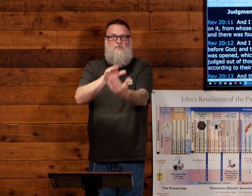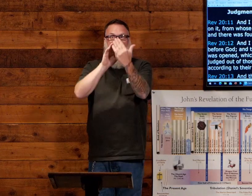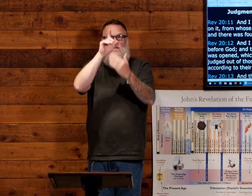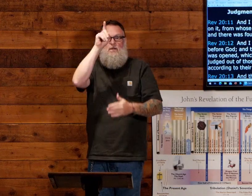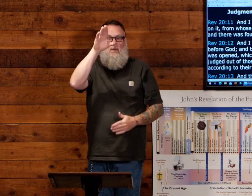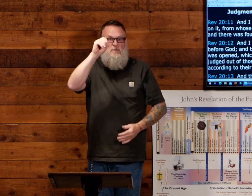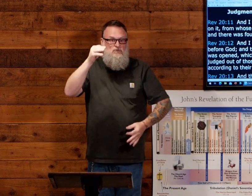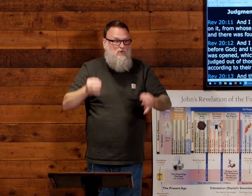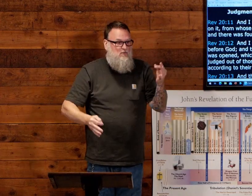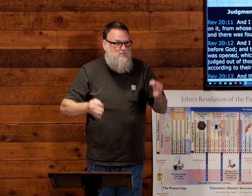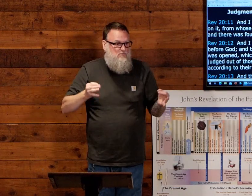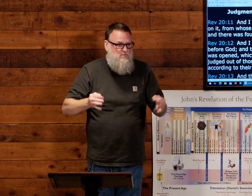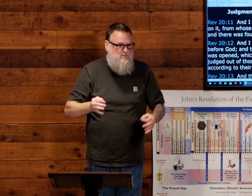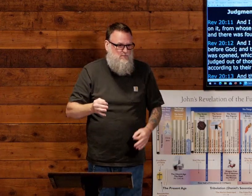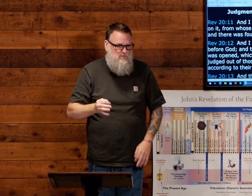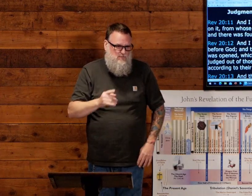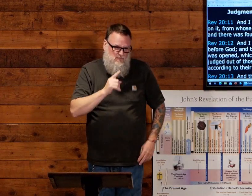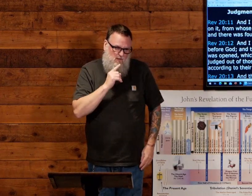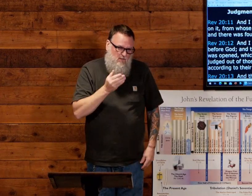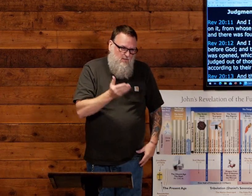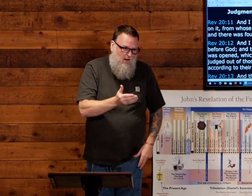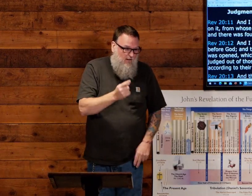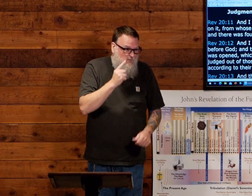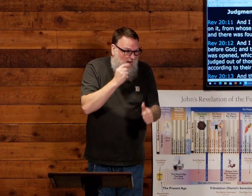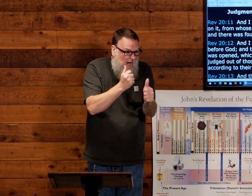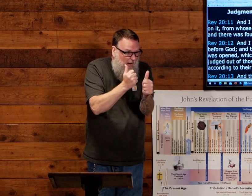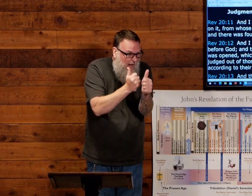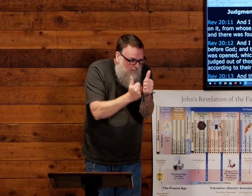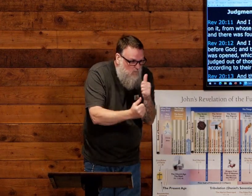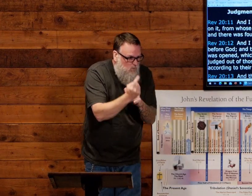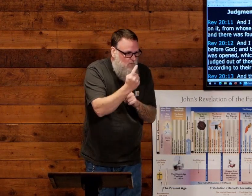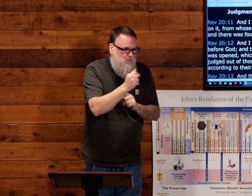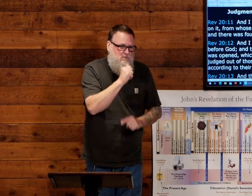to stand before the great, great judgment.